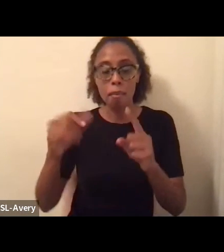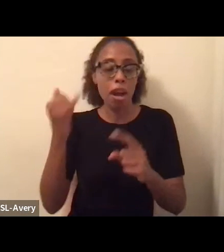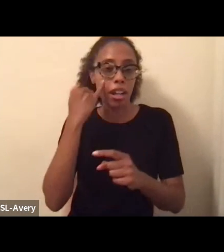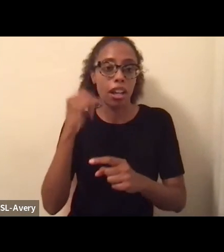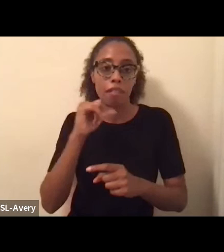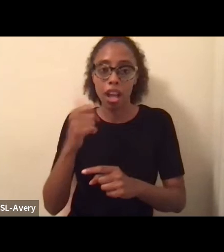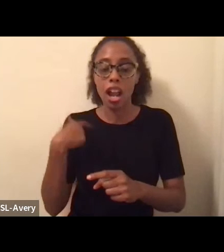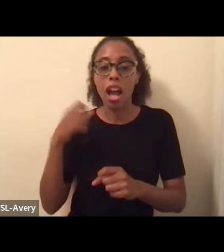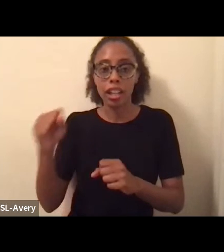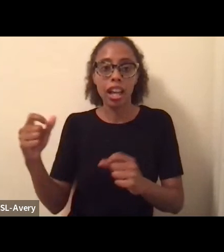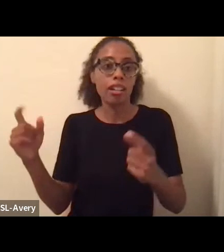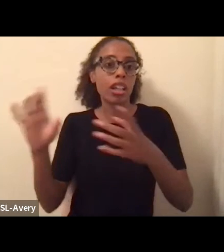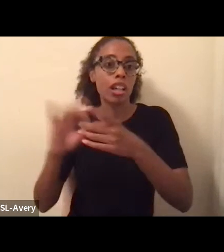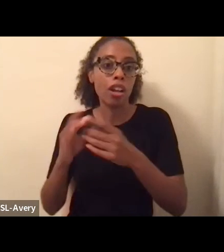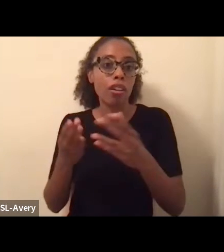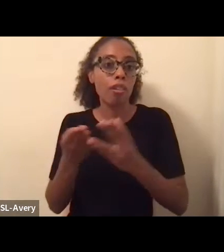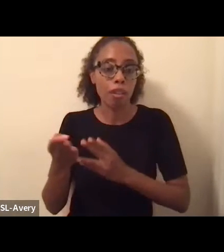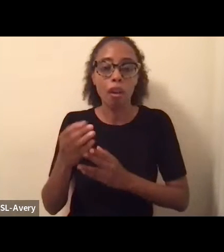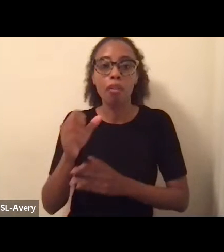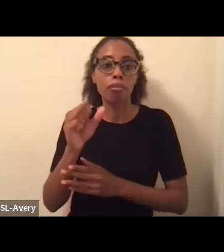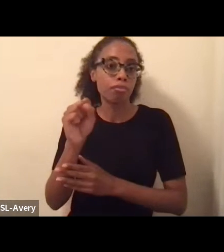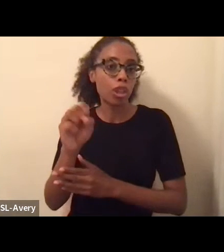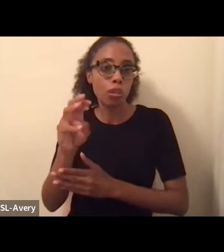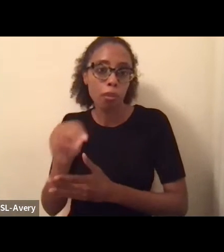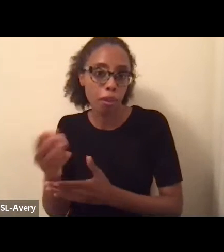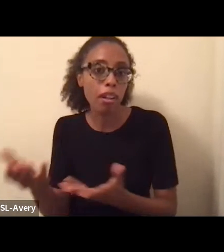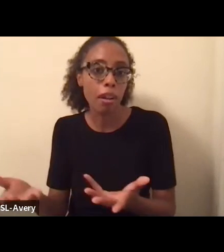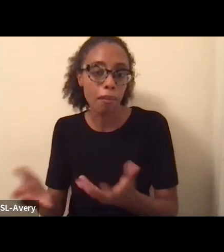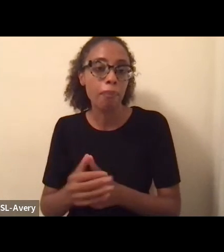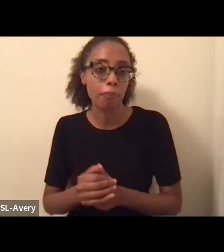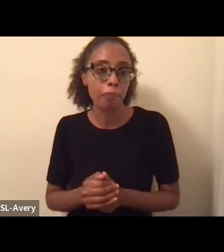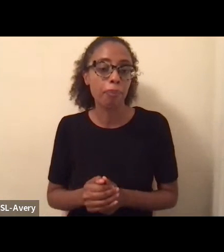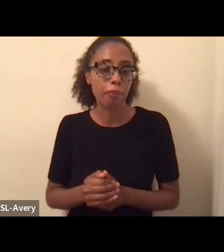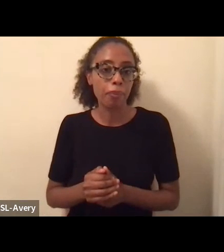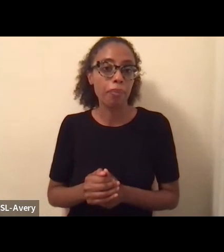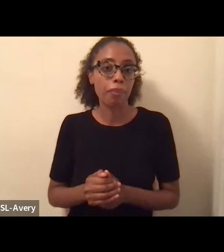Anybody else? Anybody else want to share?